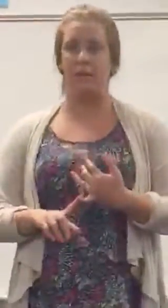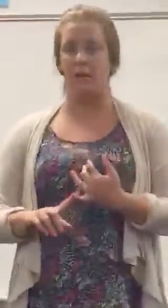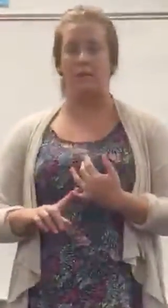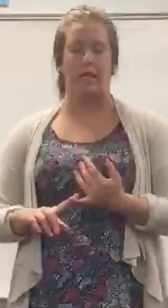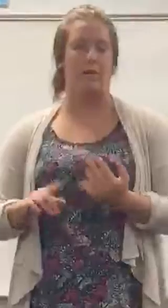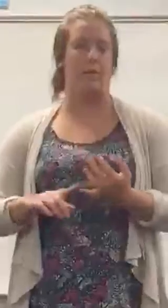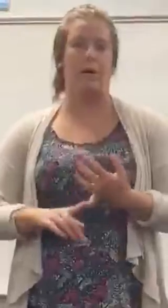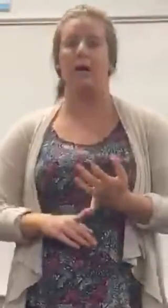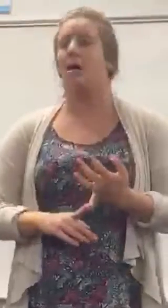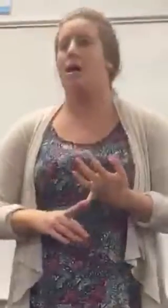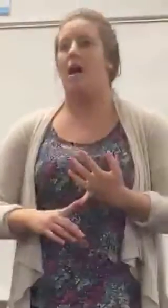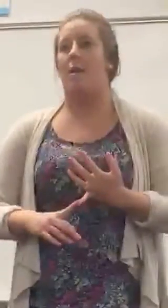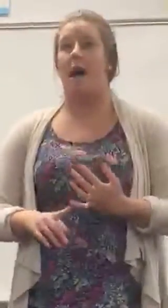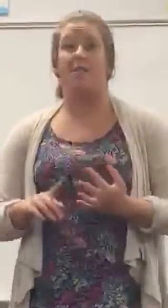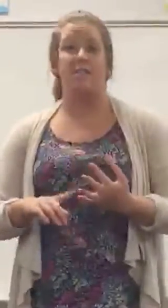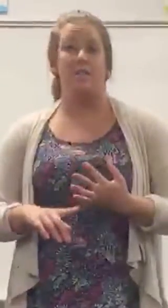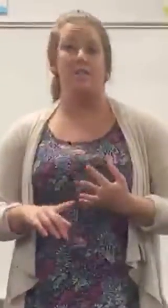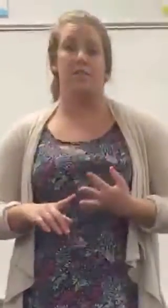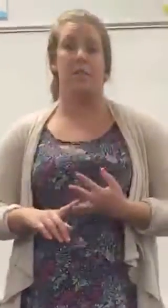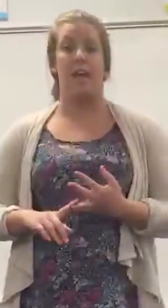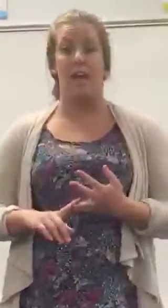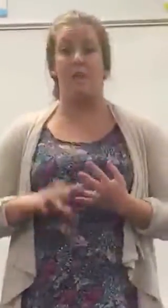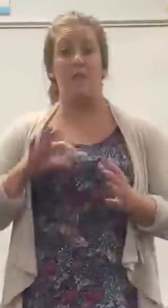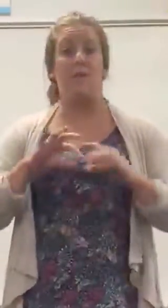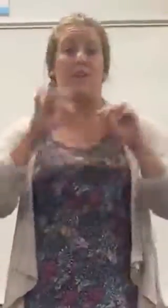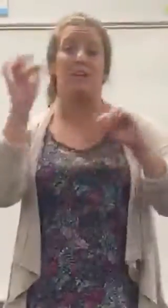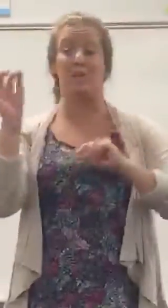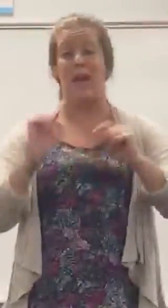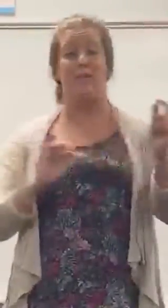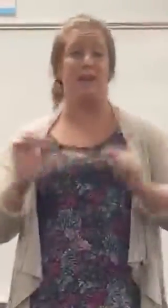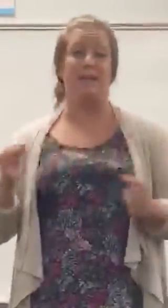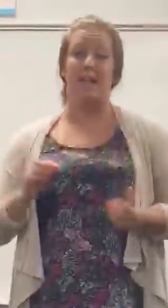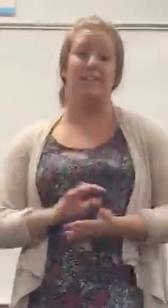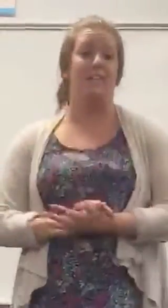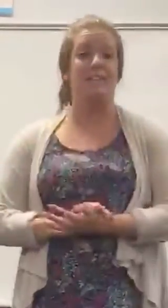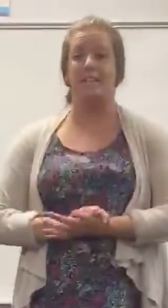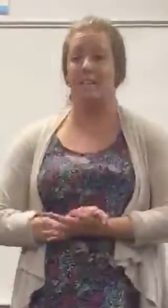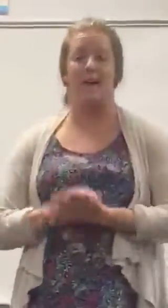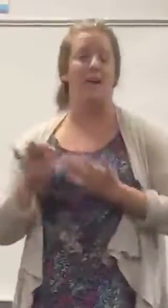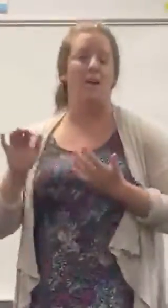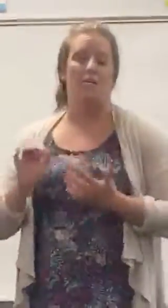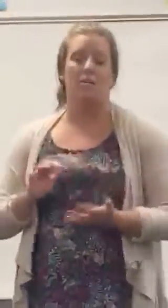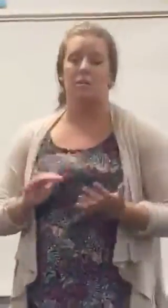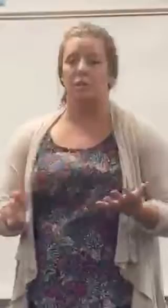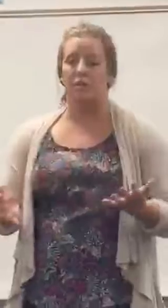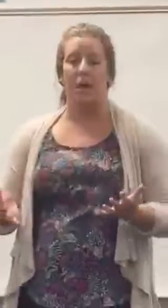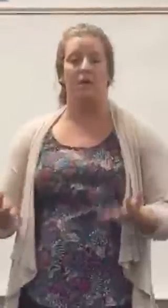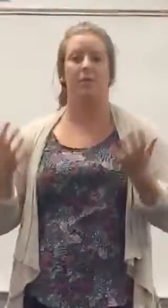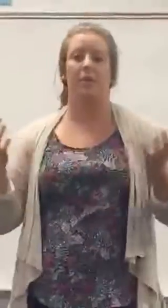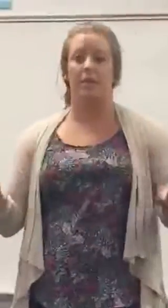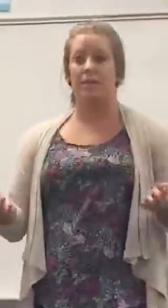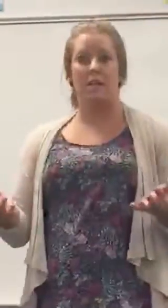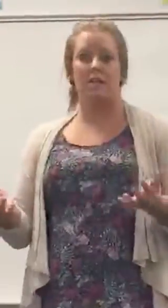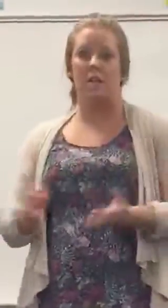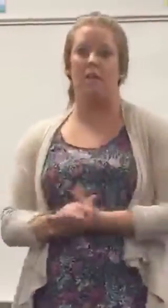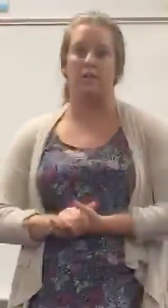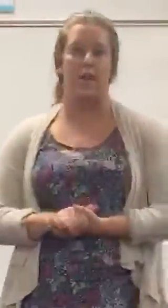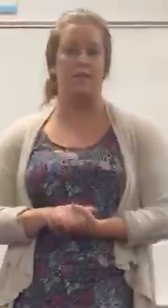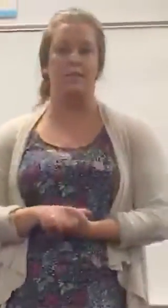video clip or having the students look and manipulate a graph online, things like that, those are really powerful, and studies show that a lot of